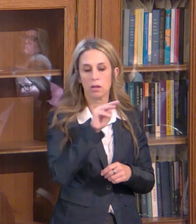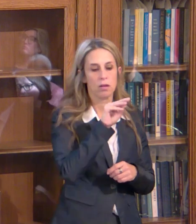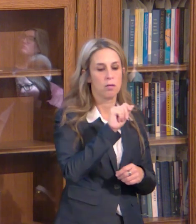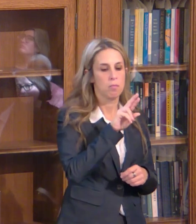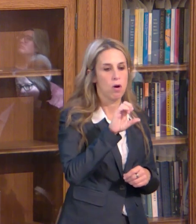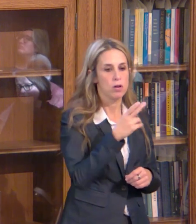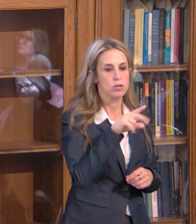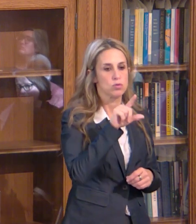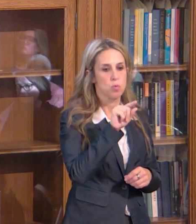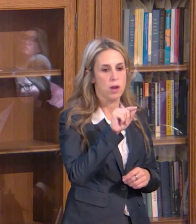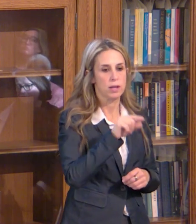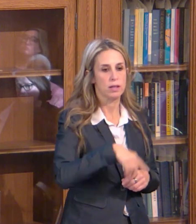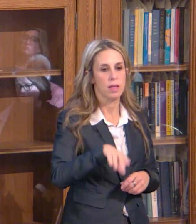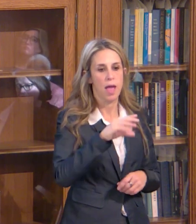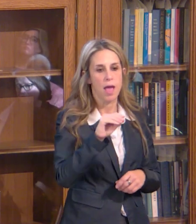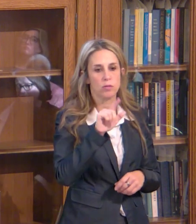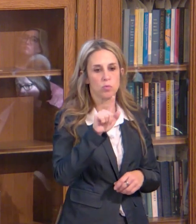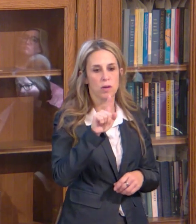21st